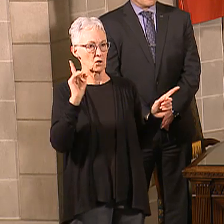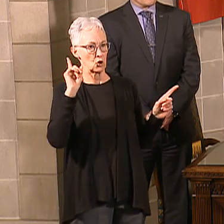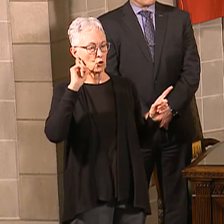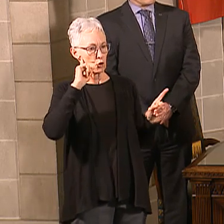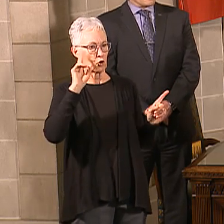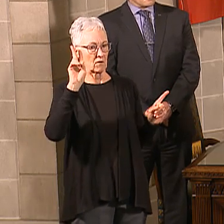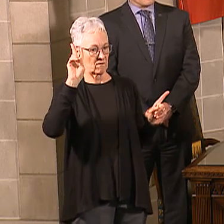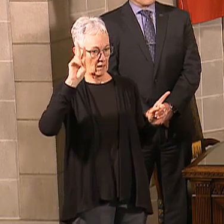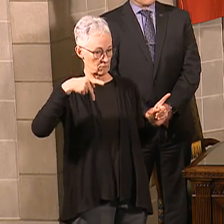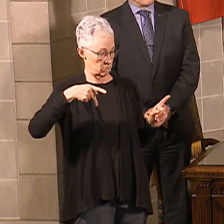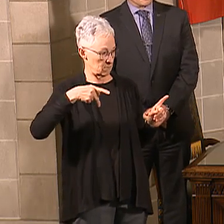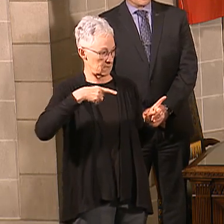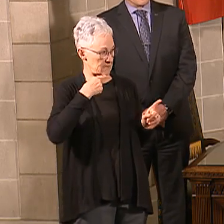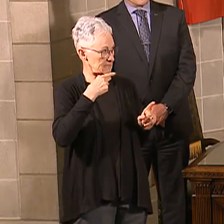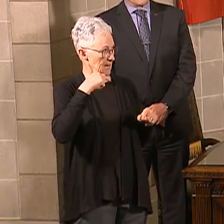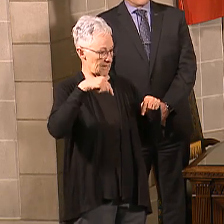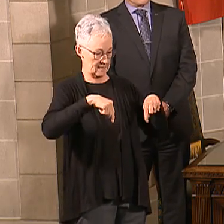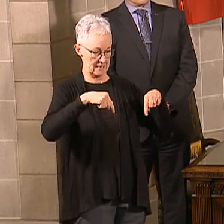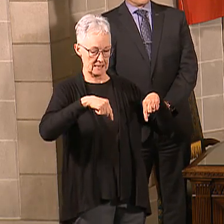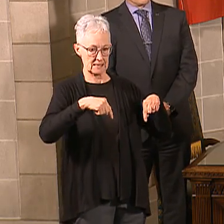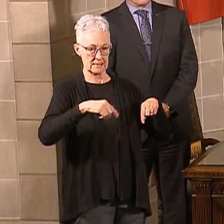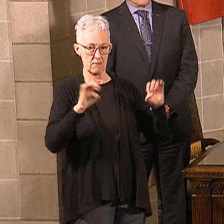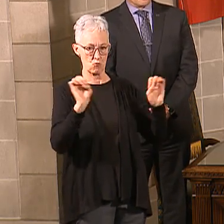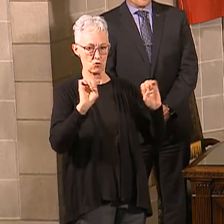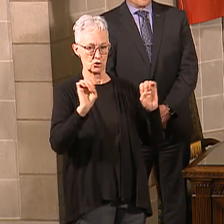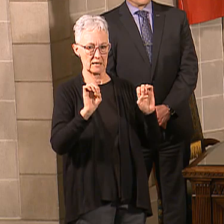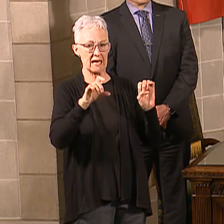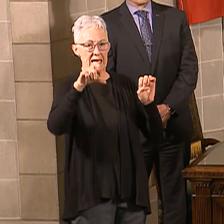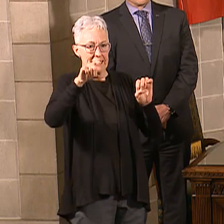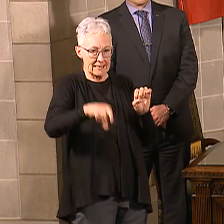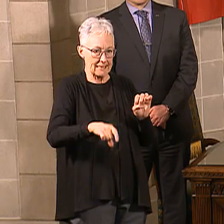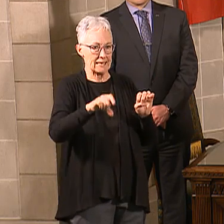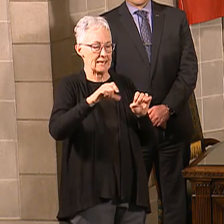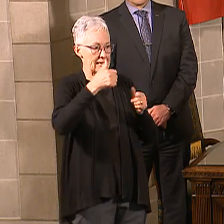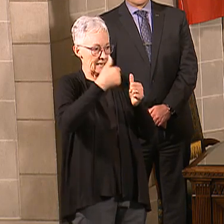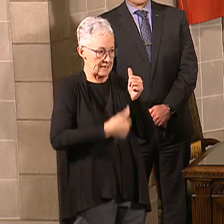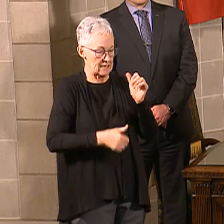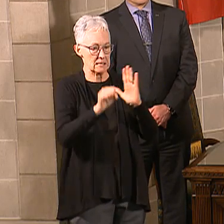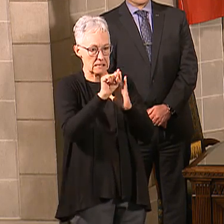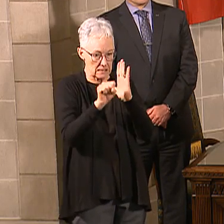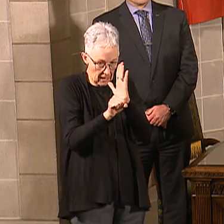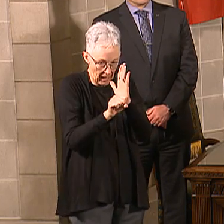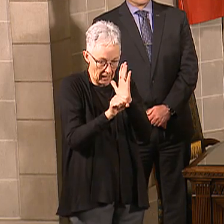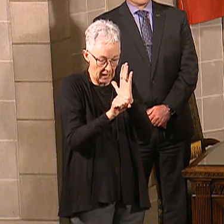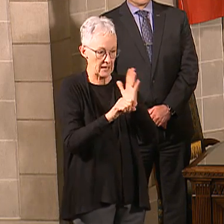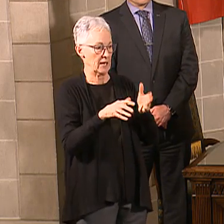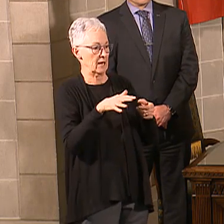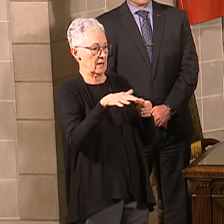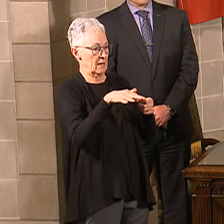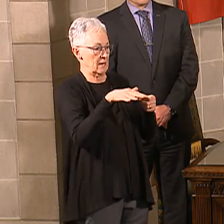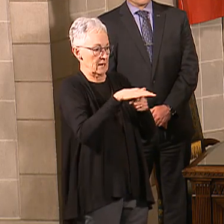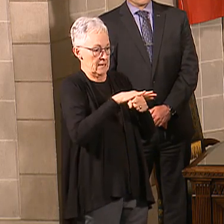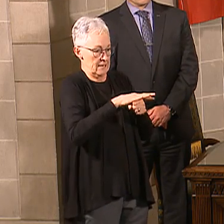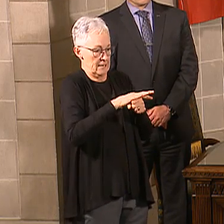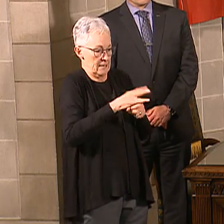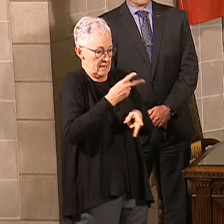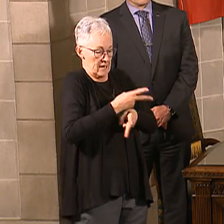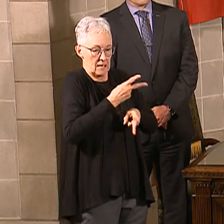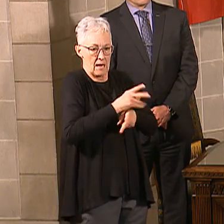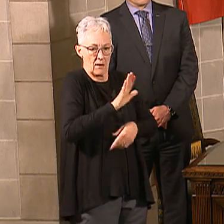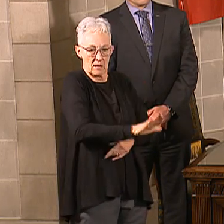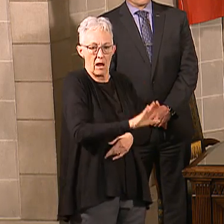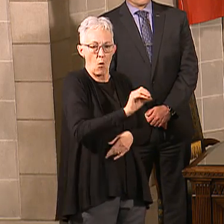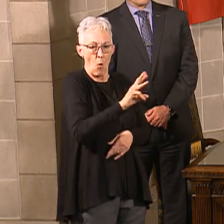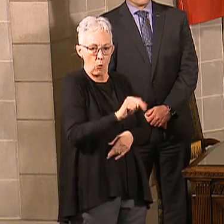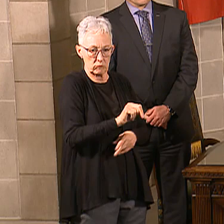say, this emergency needs to be locally executed, managed by the state, supported by the federal government. So we've been very busy with regard to our response